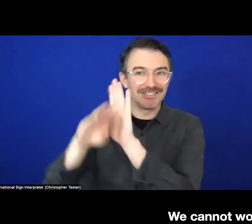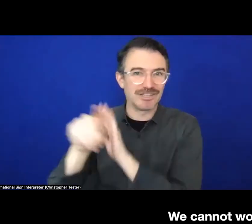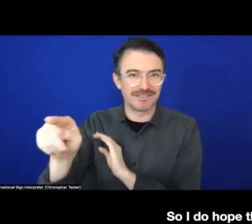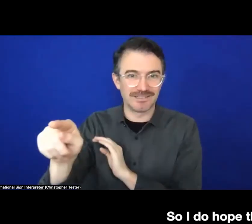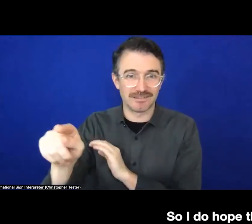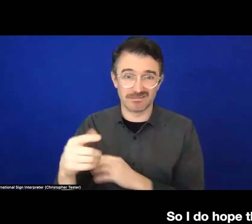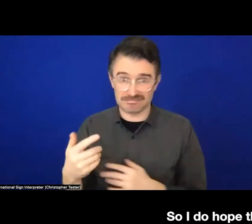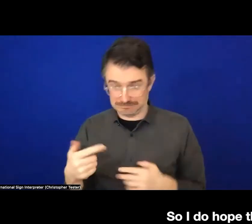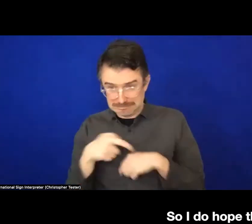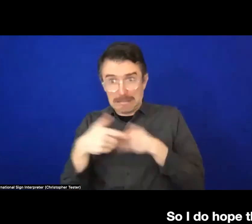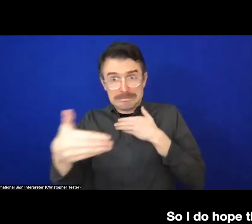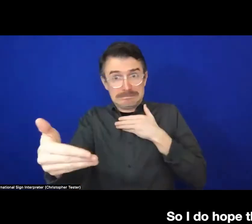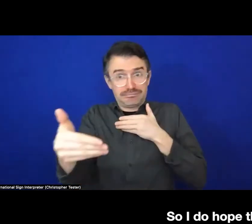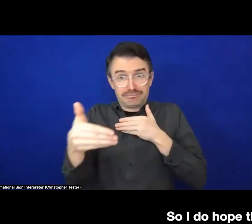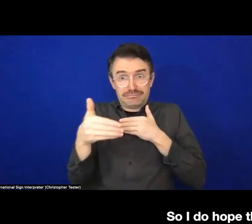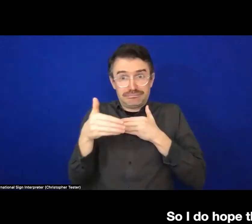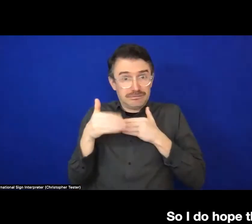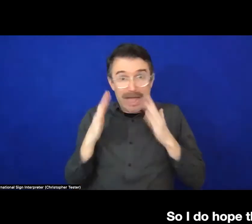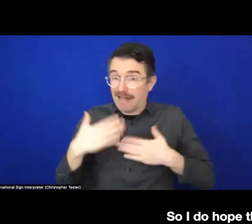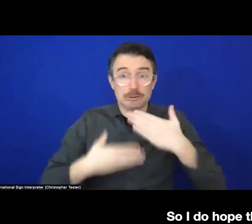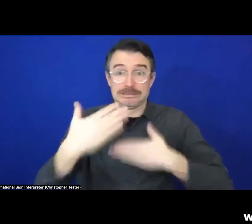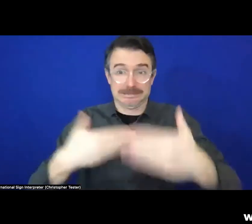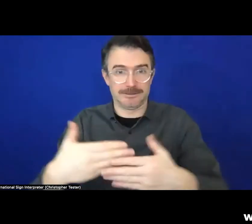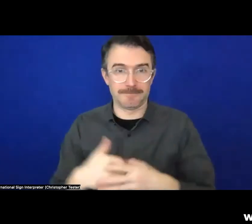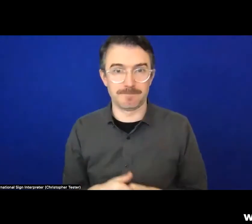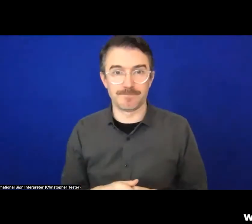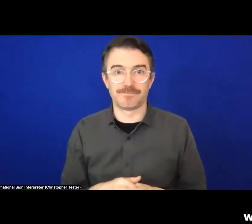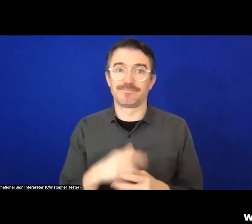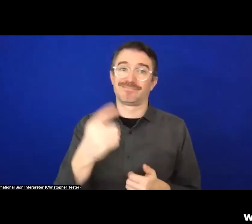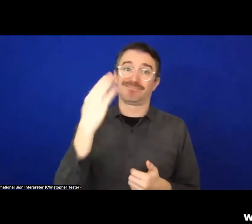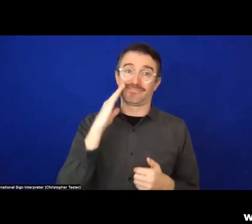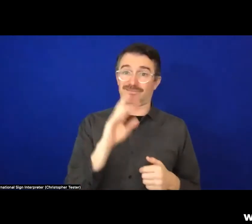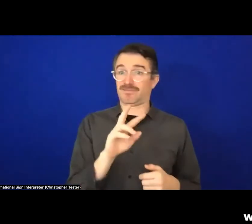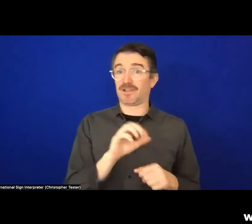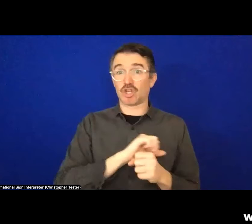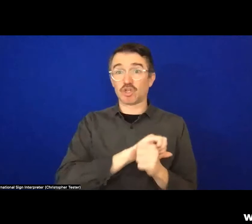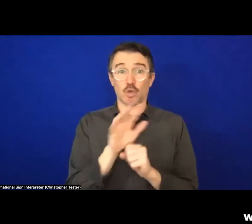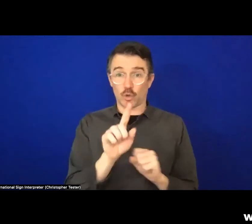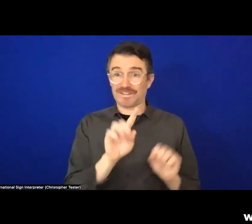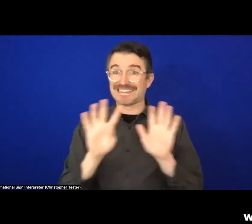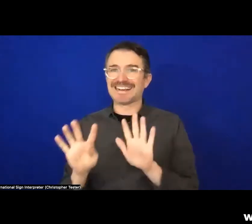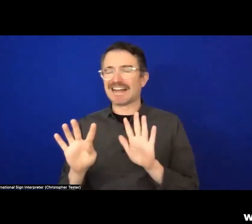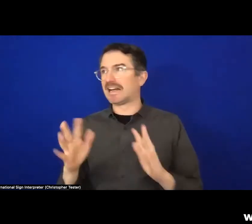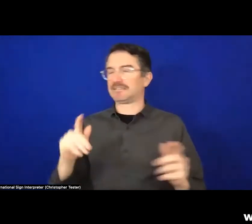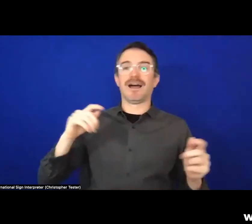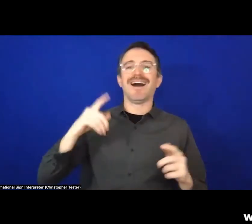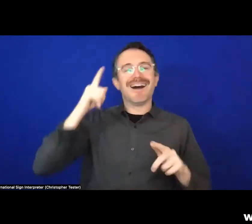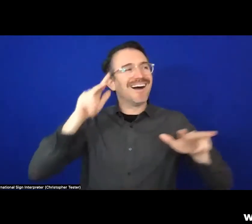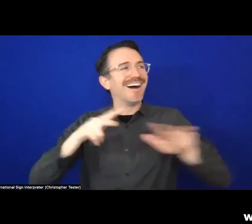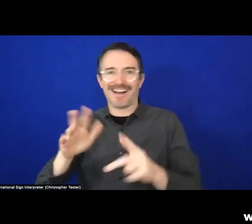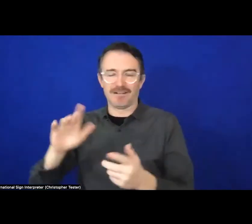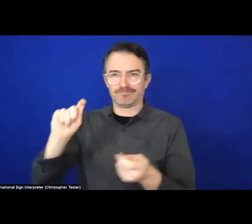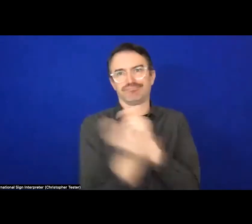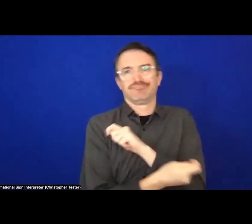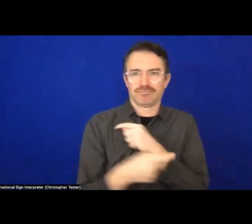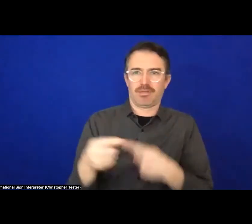many of our efforts. So I do hope that the Global Disability Summit will bring us to further collaborate to build